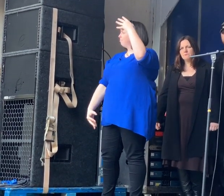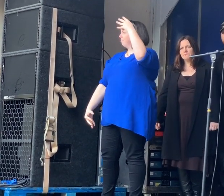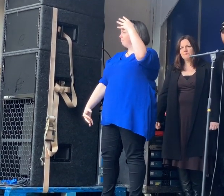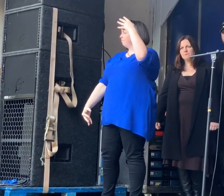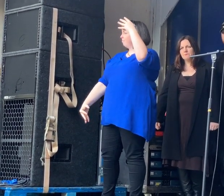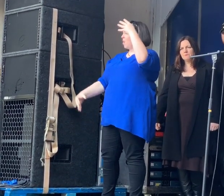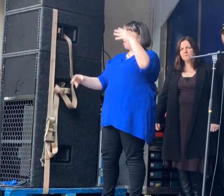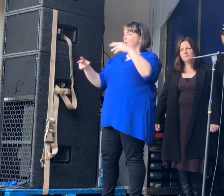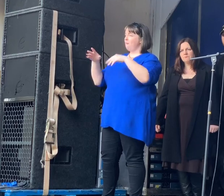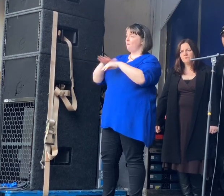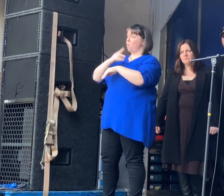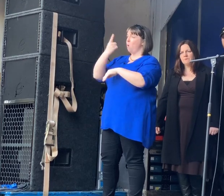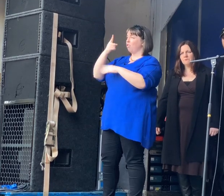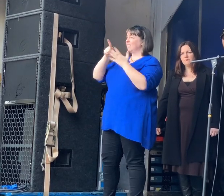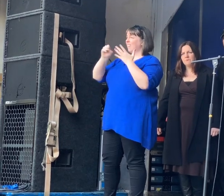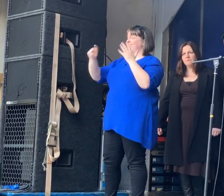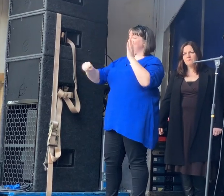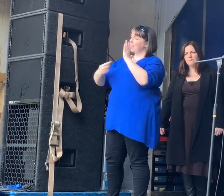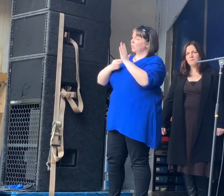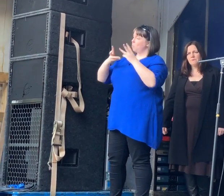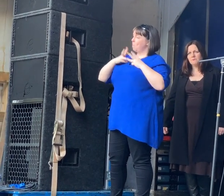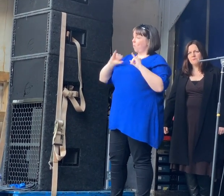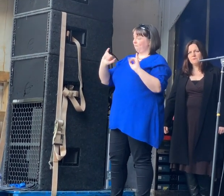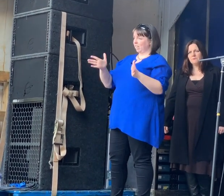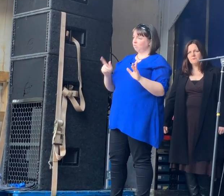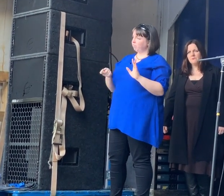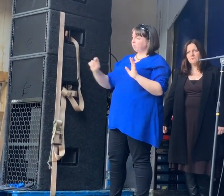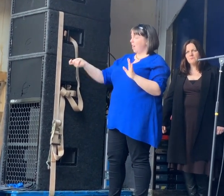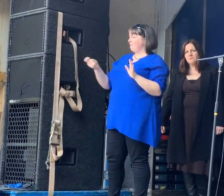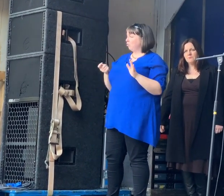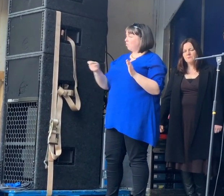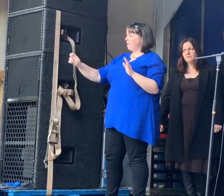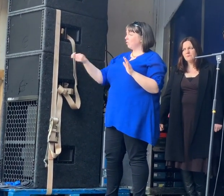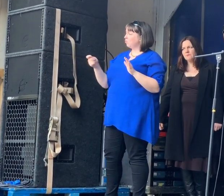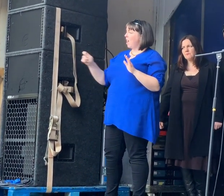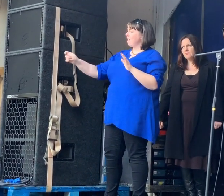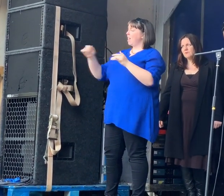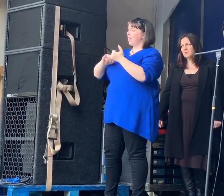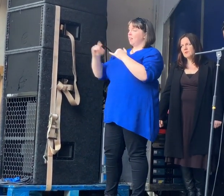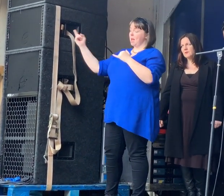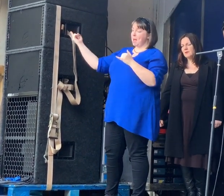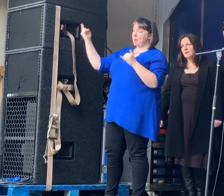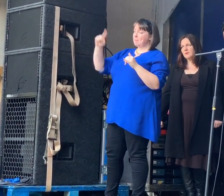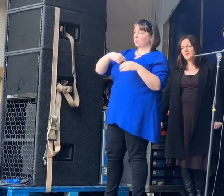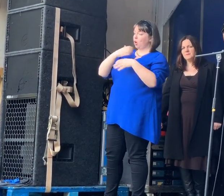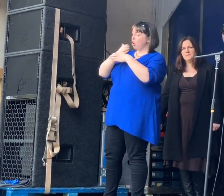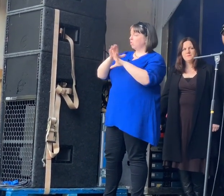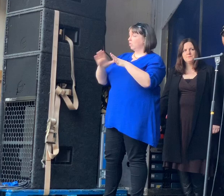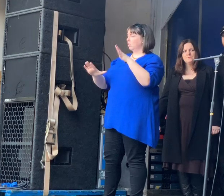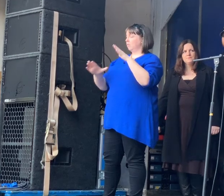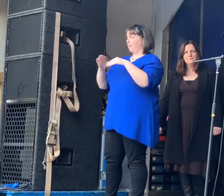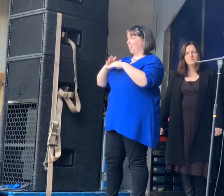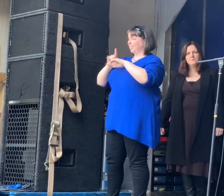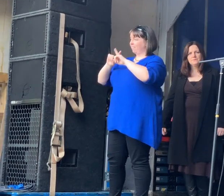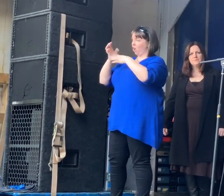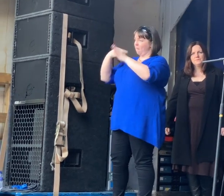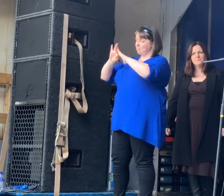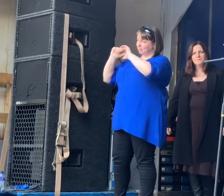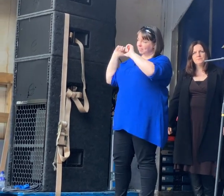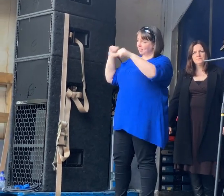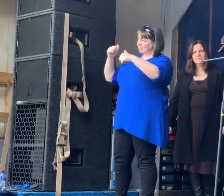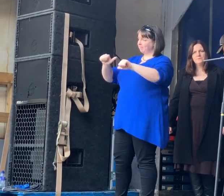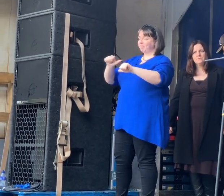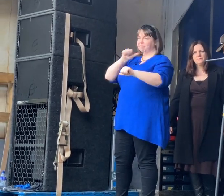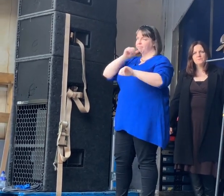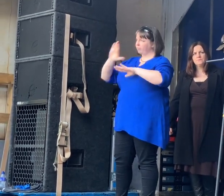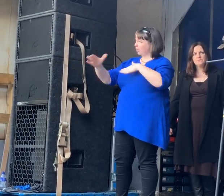than 170,000 women who have travelled and returned to a country and successive governments that had no